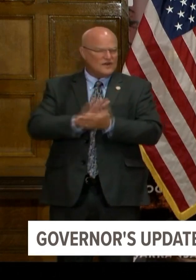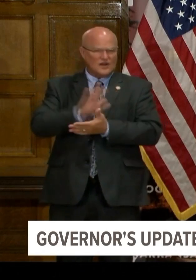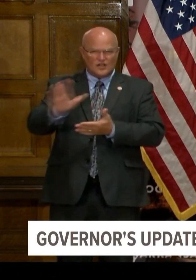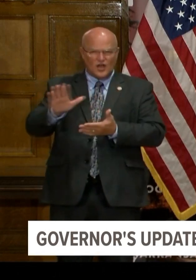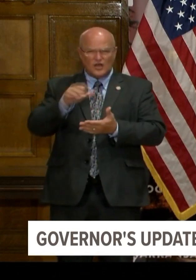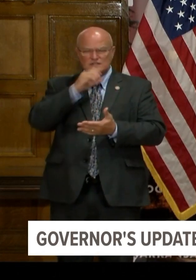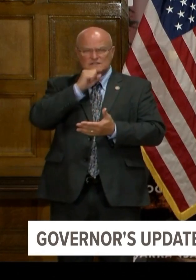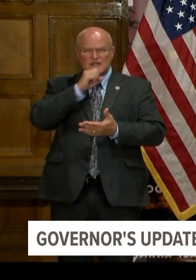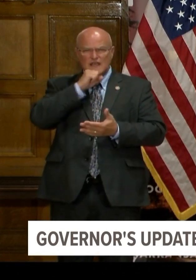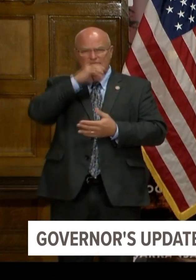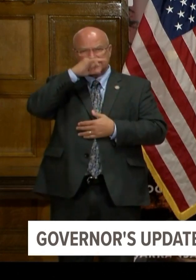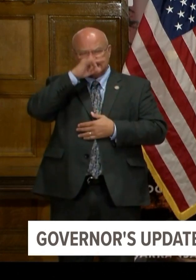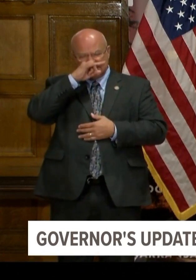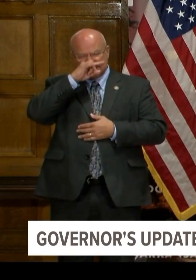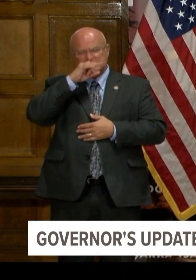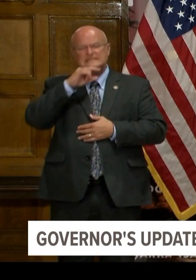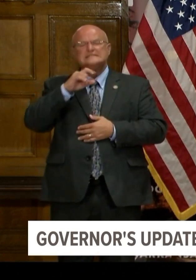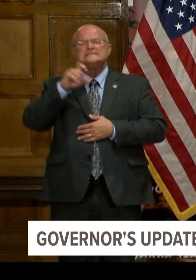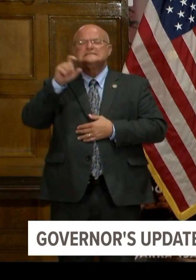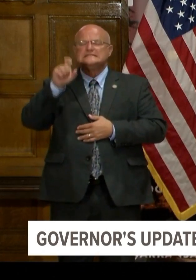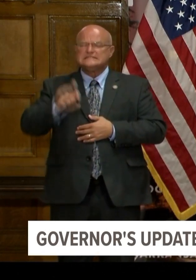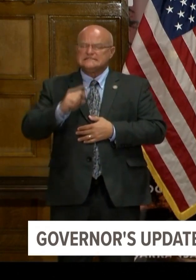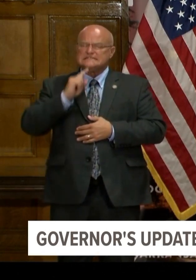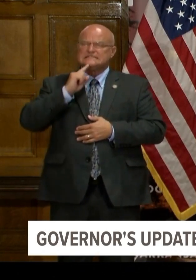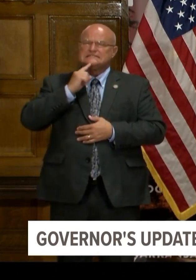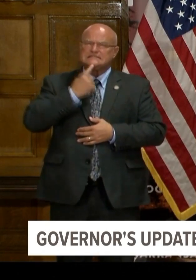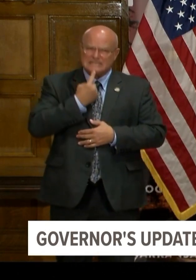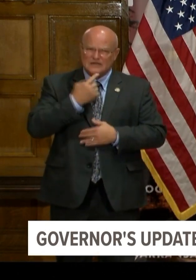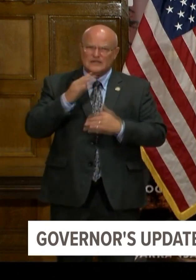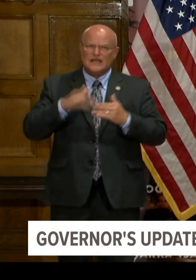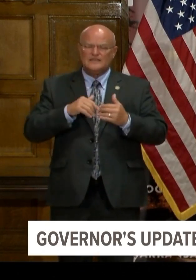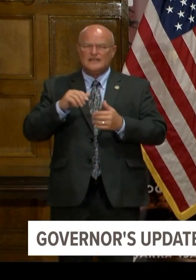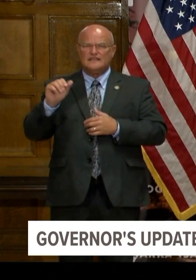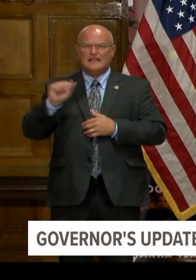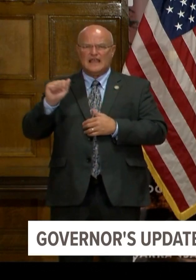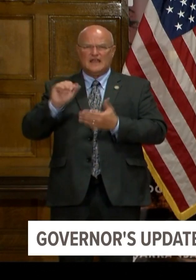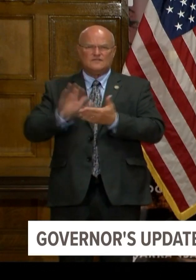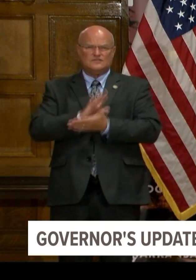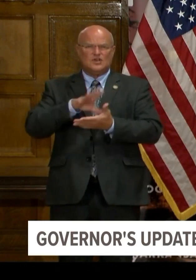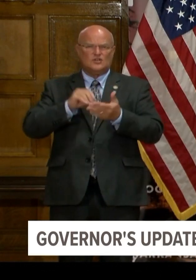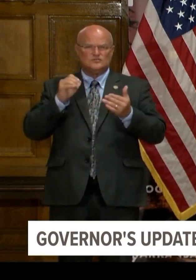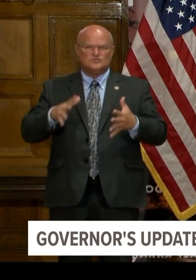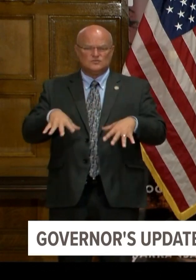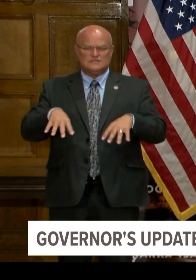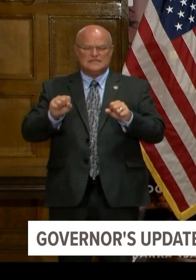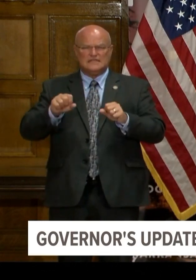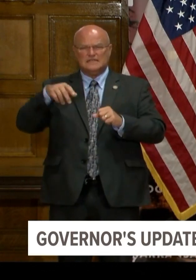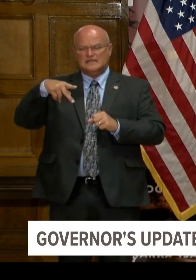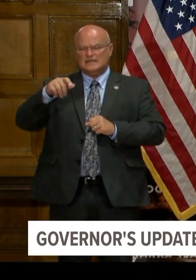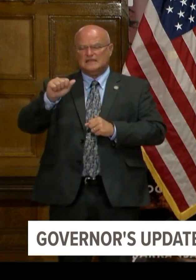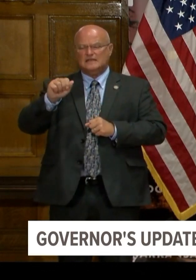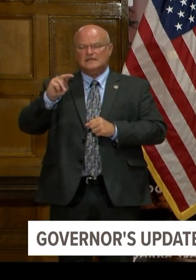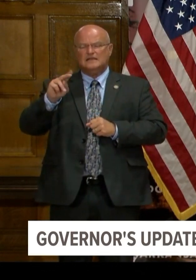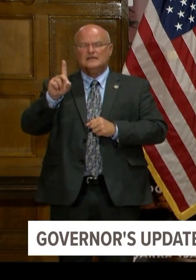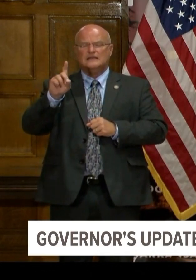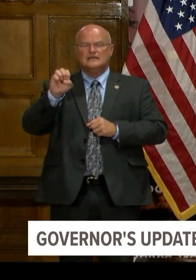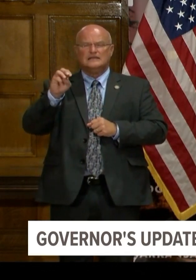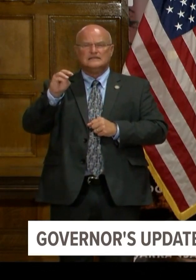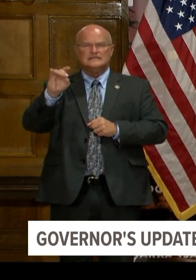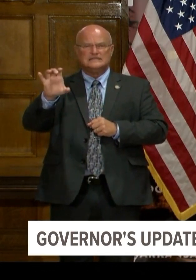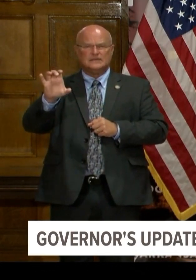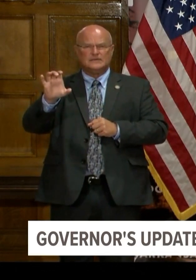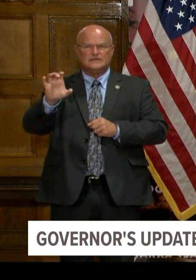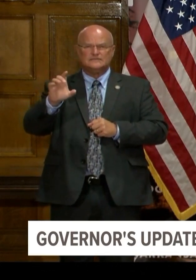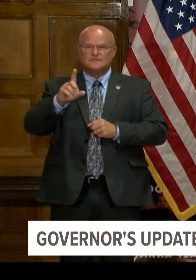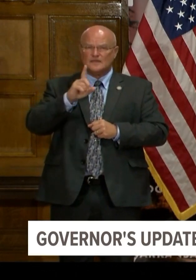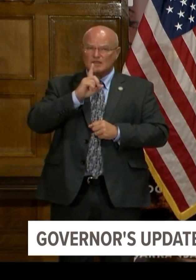this more seriously than the average college student takes a pandemic. And we ask you to make